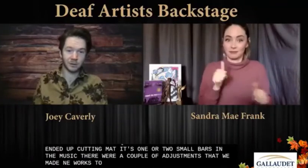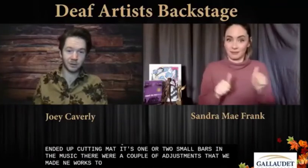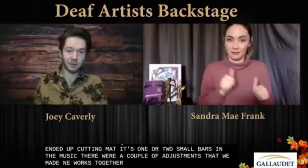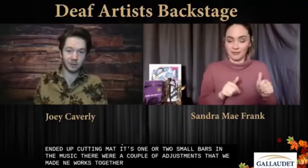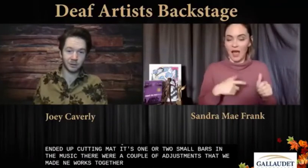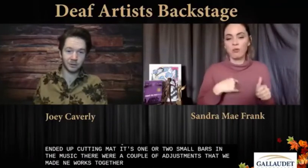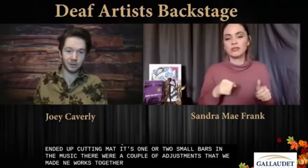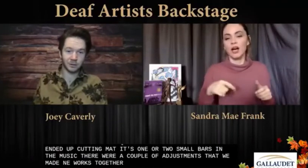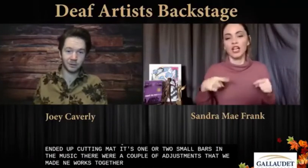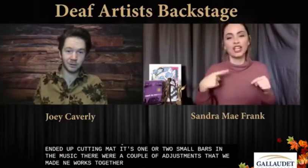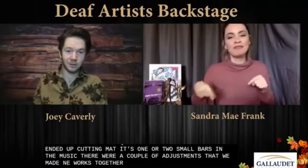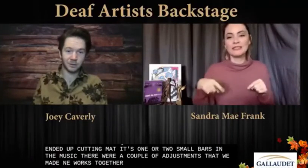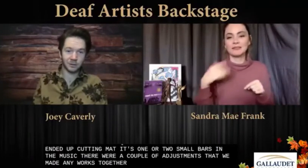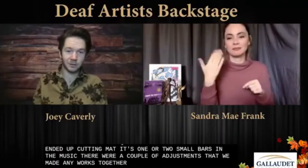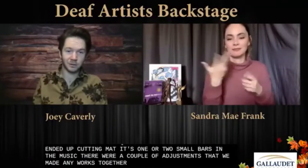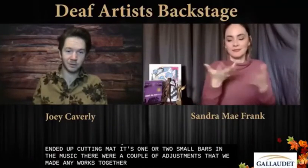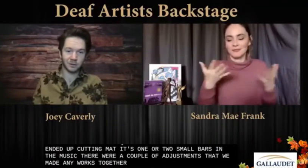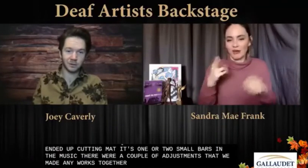together